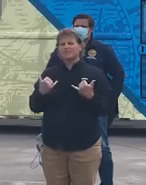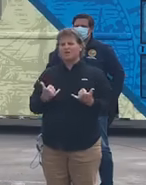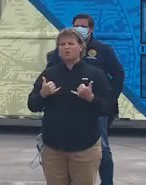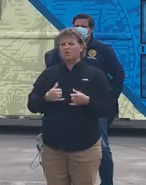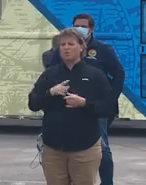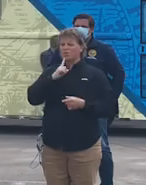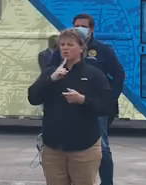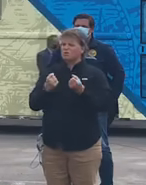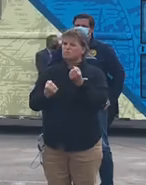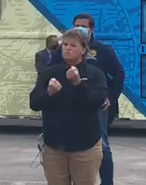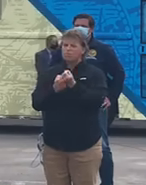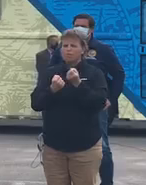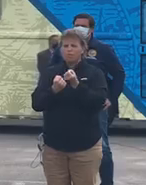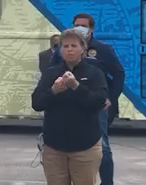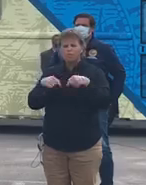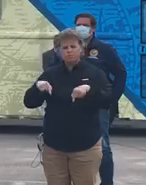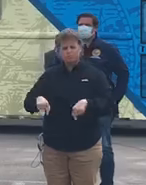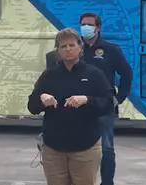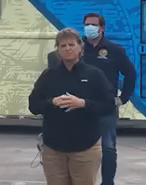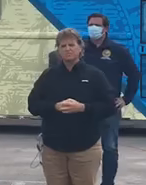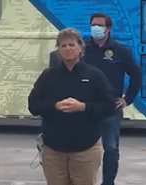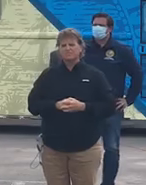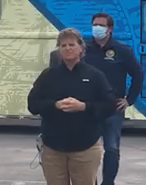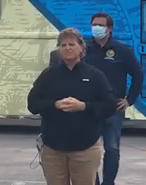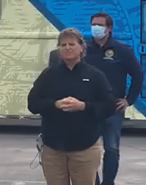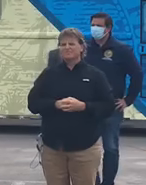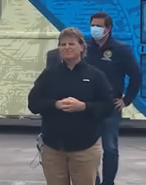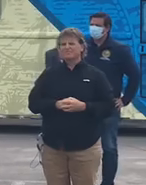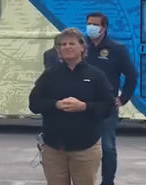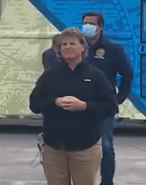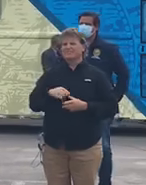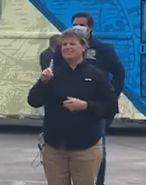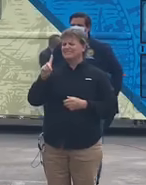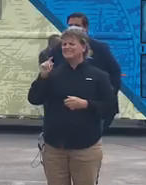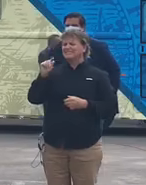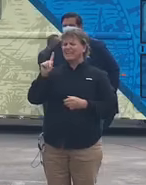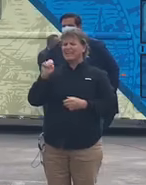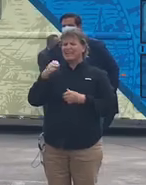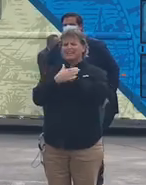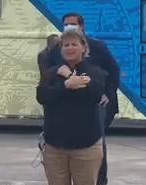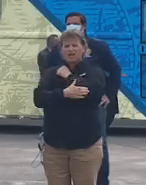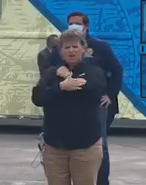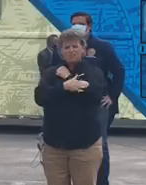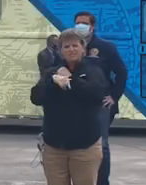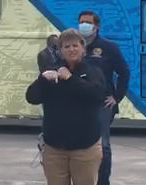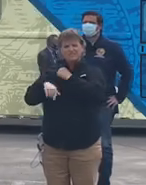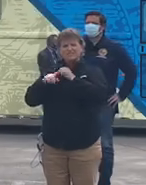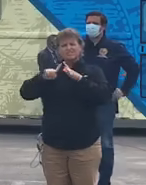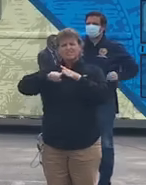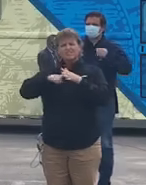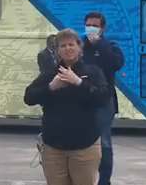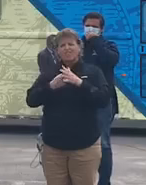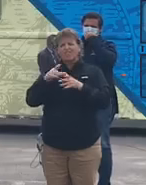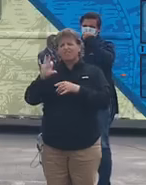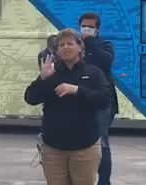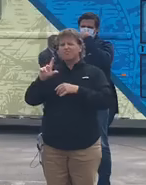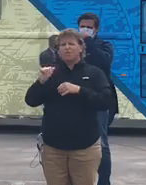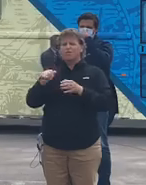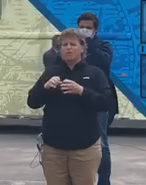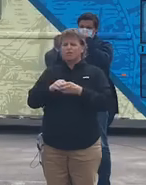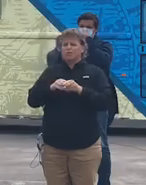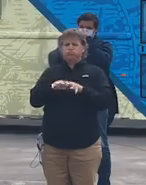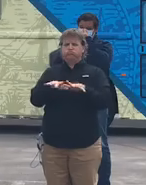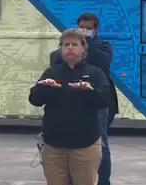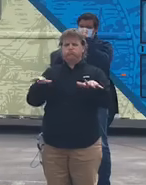zero for the state of Florida. I want to thank again the National Guard, all of